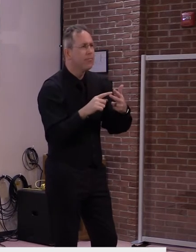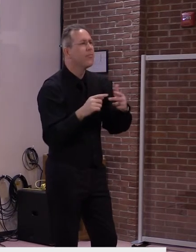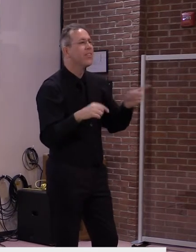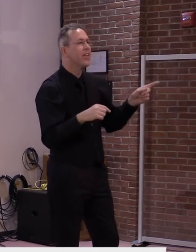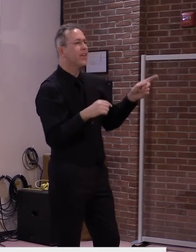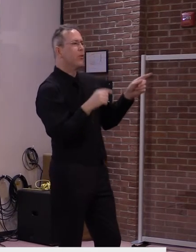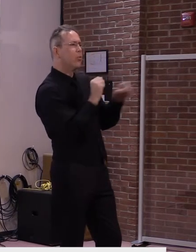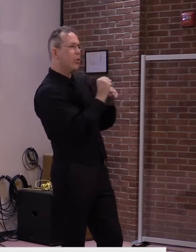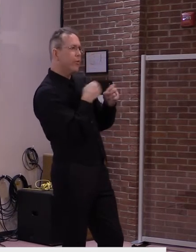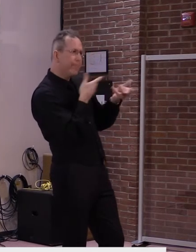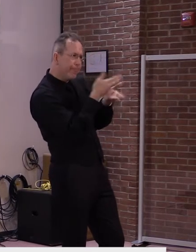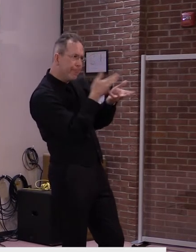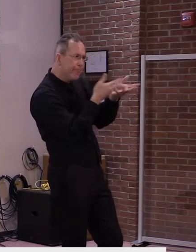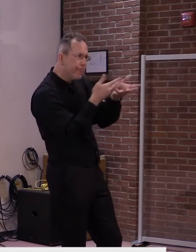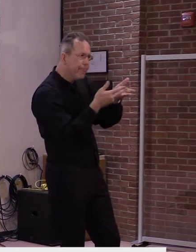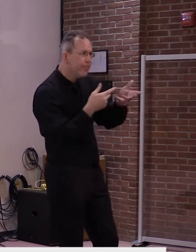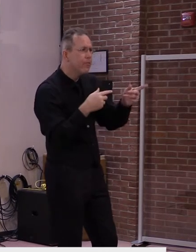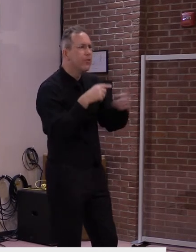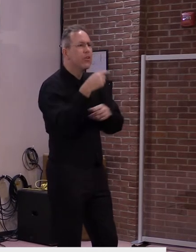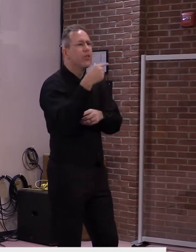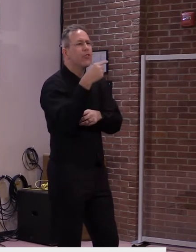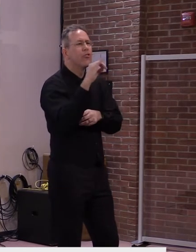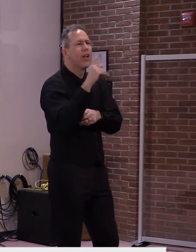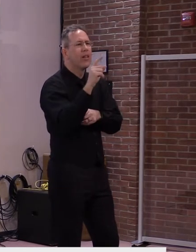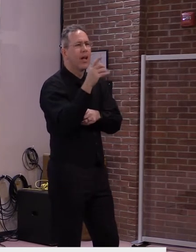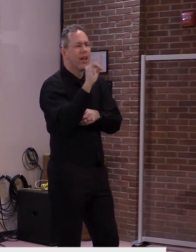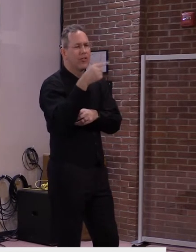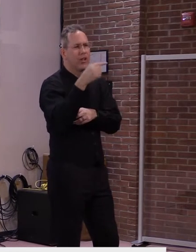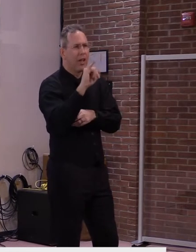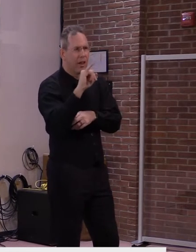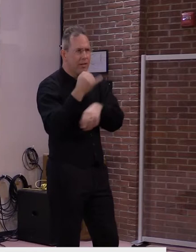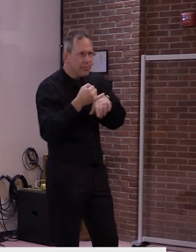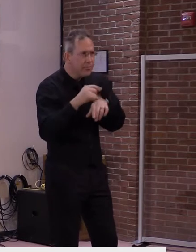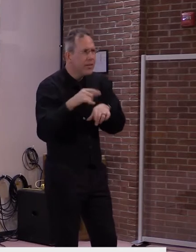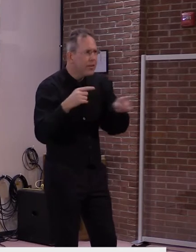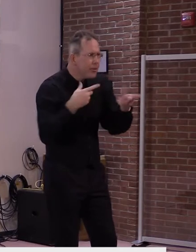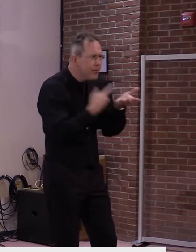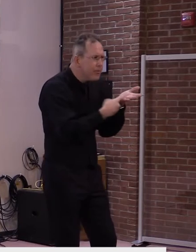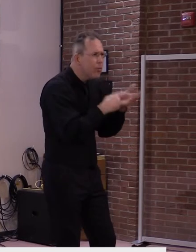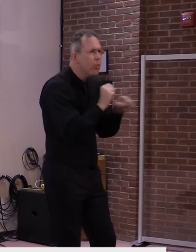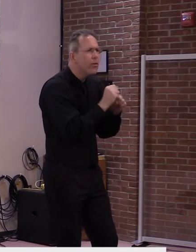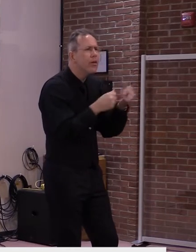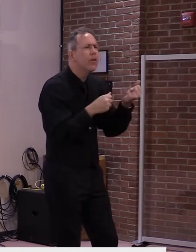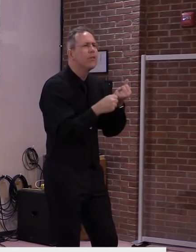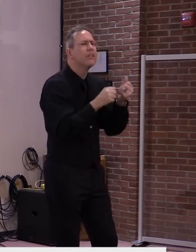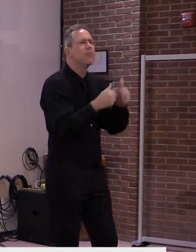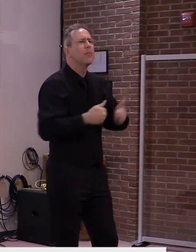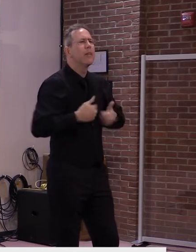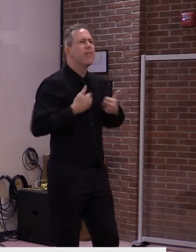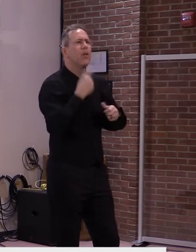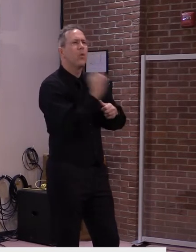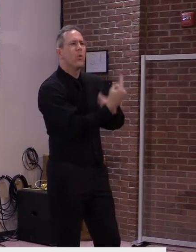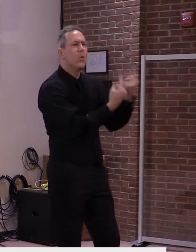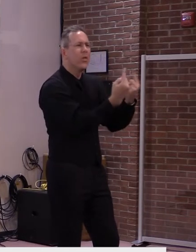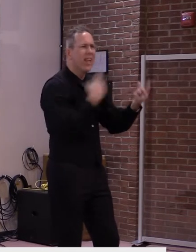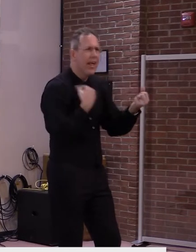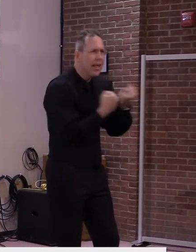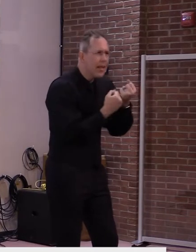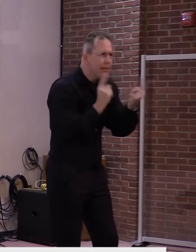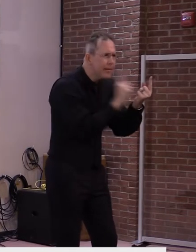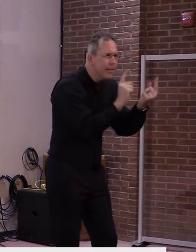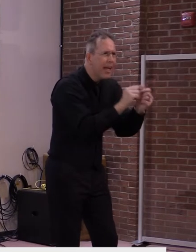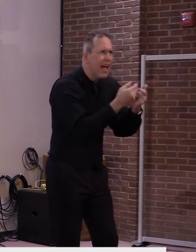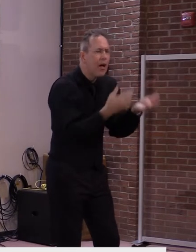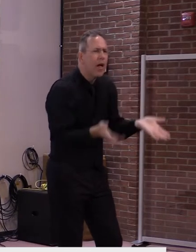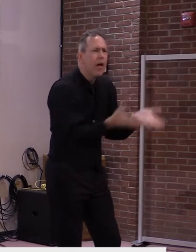all other individuals who are assisting people with registration to make sure that all available locations are considered,